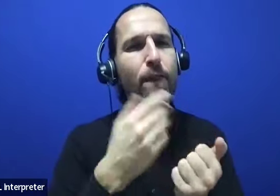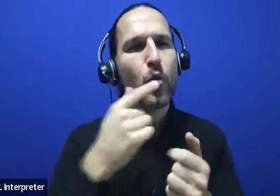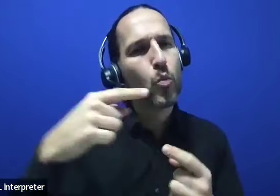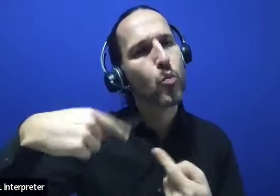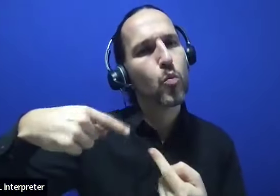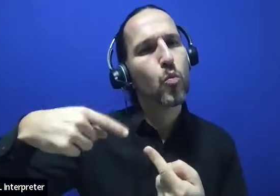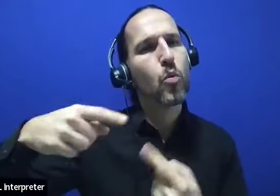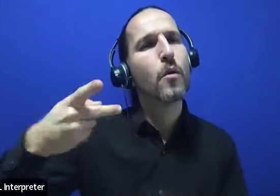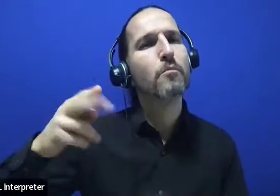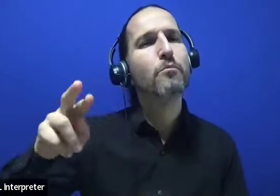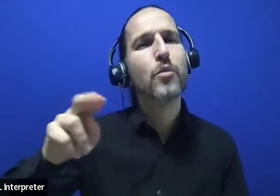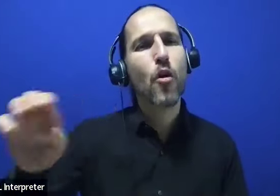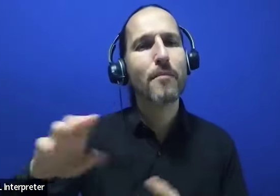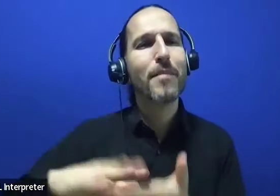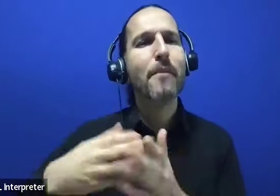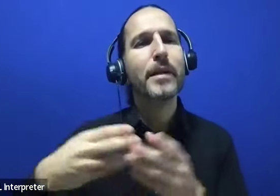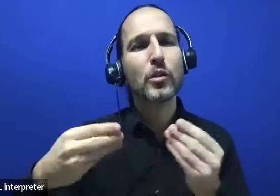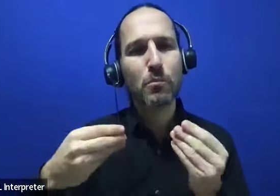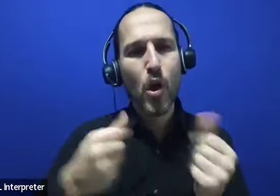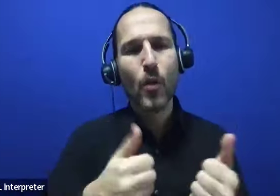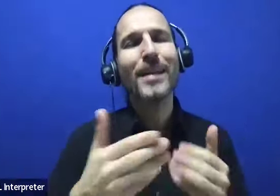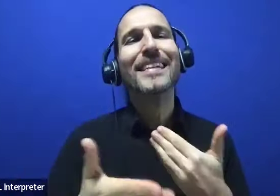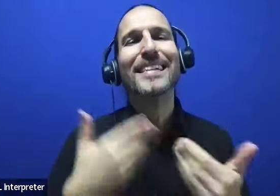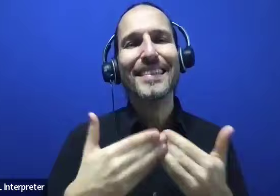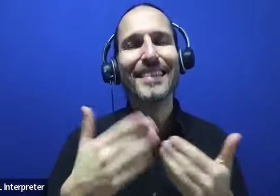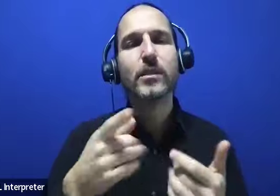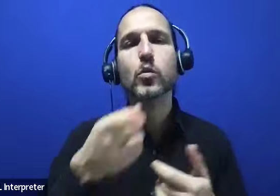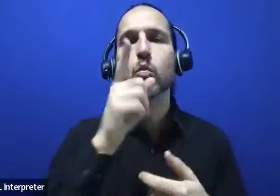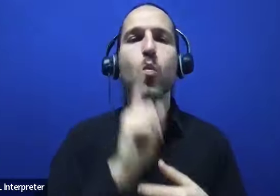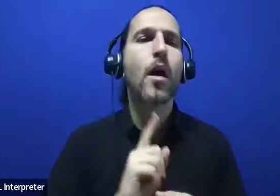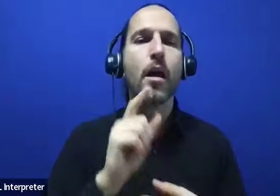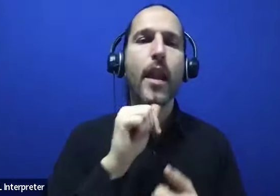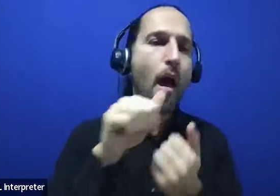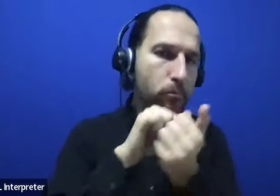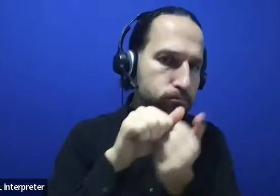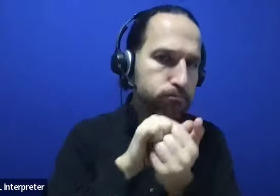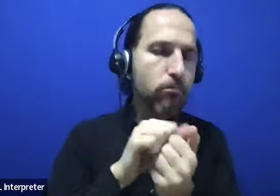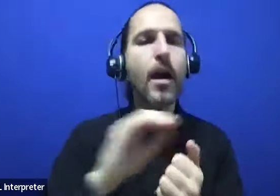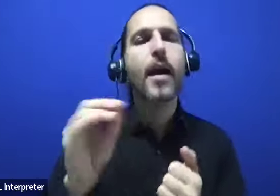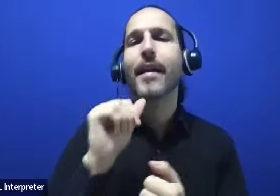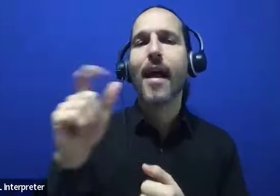his swallow issue. So he can actually swallow food and doesn't have to be fed through his stomach.